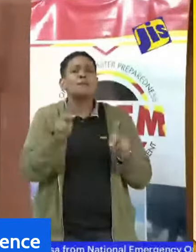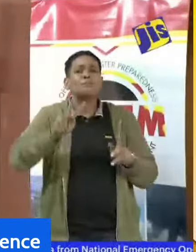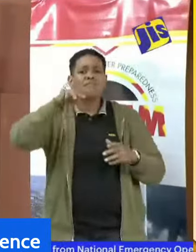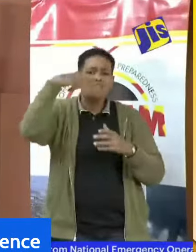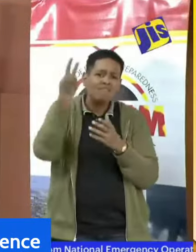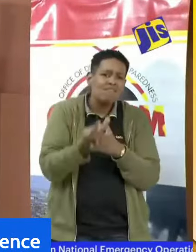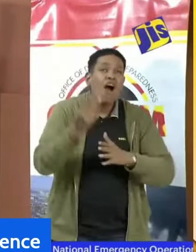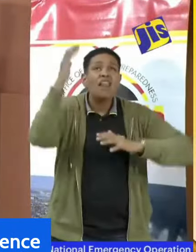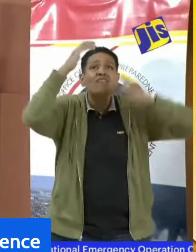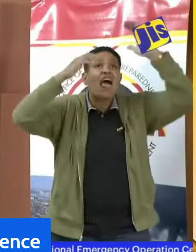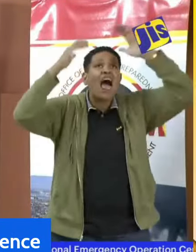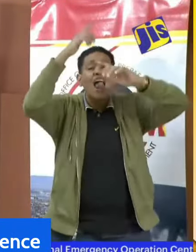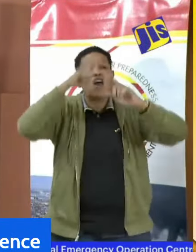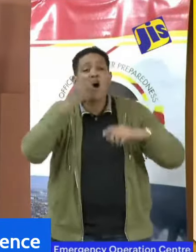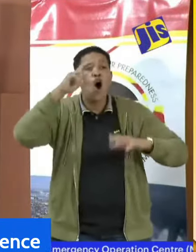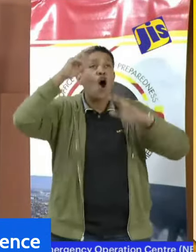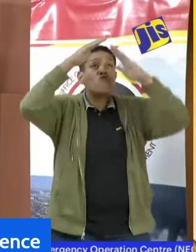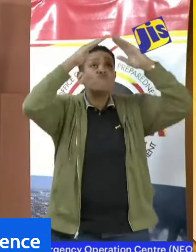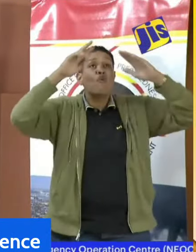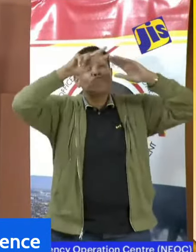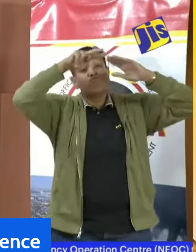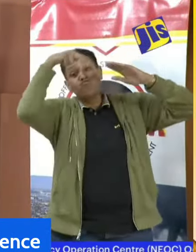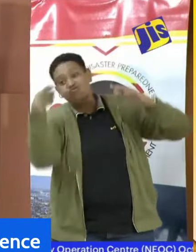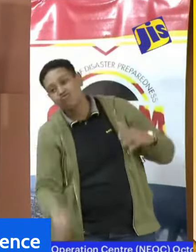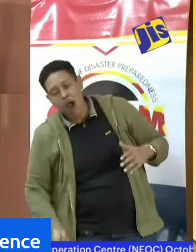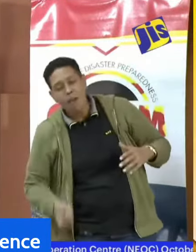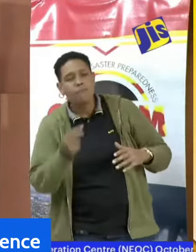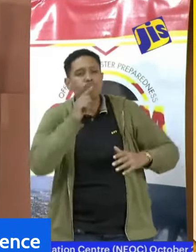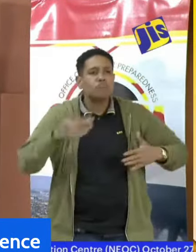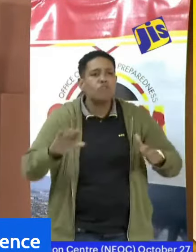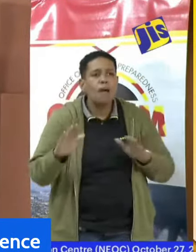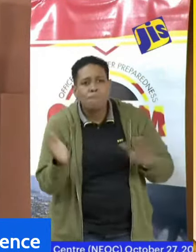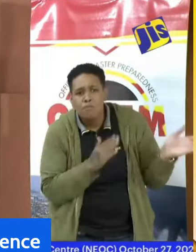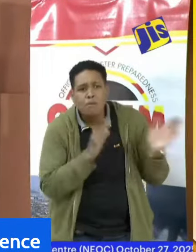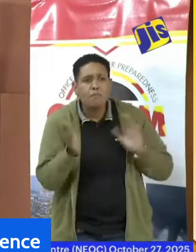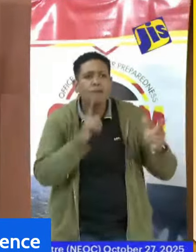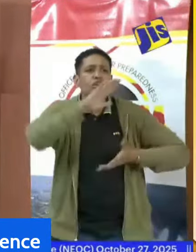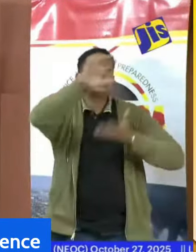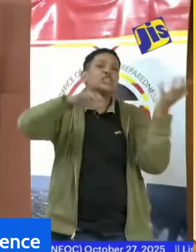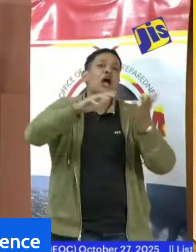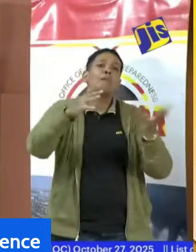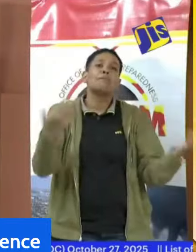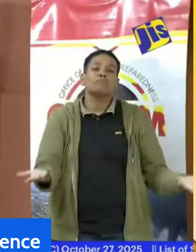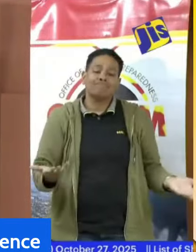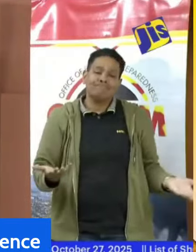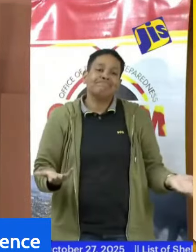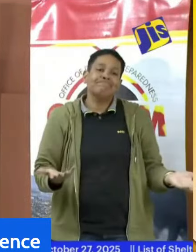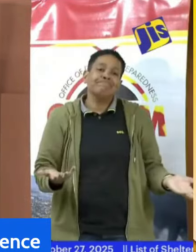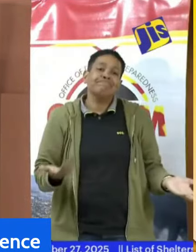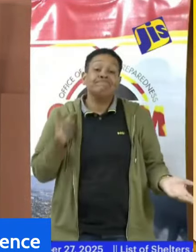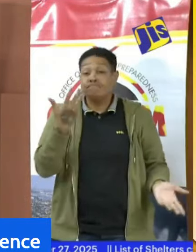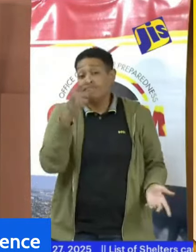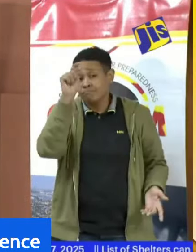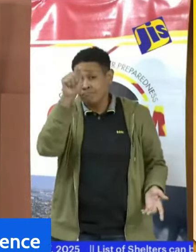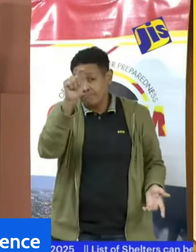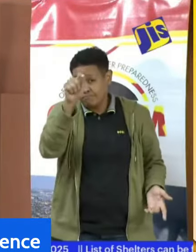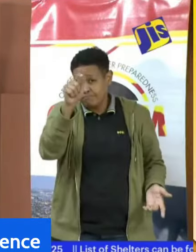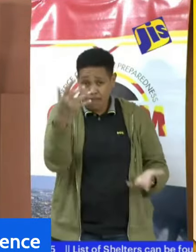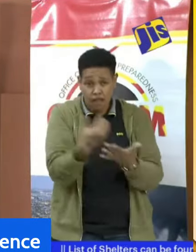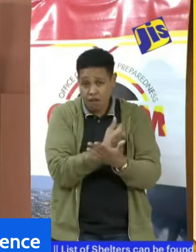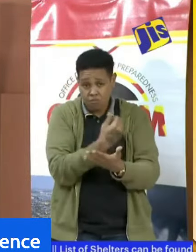off ladders or rooftops trying to prepare for the storm. I just want to use the opportunity